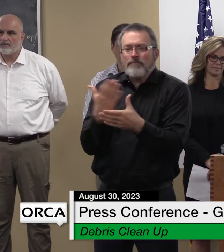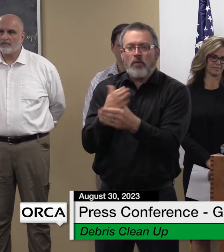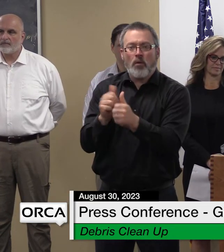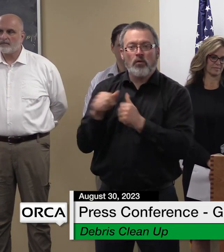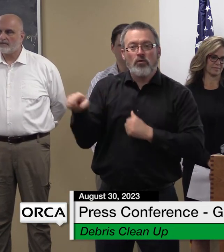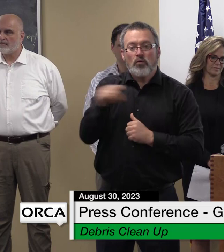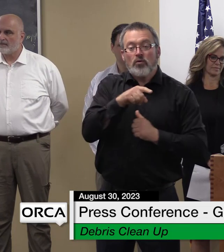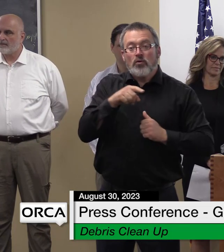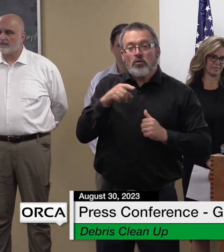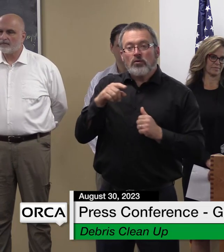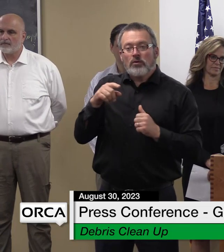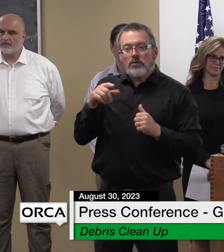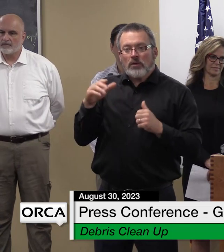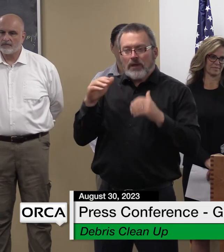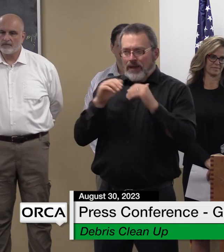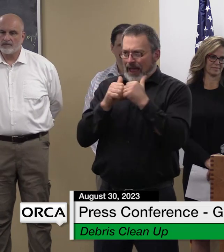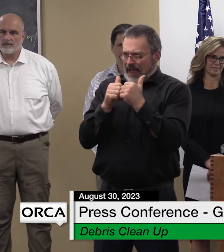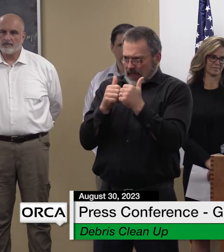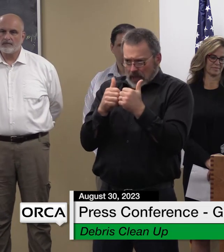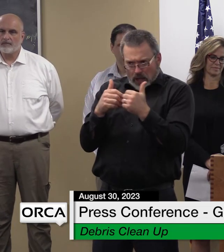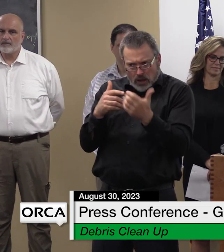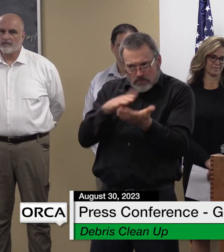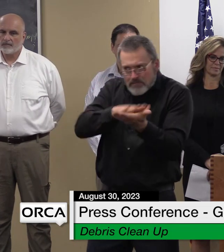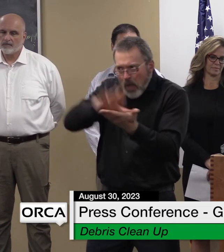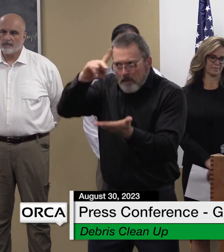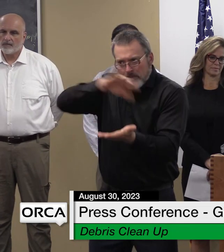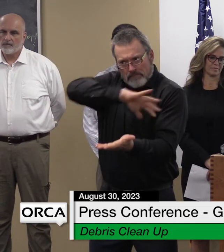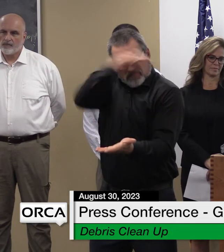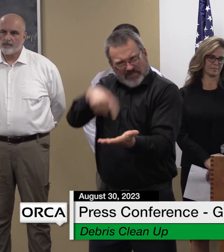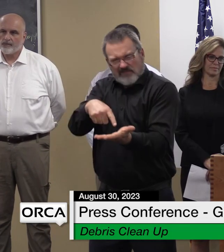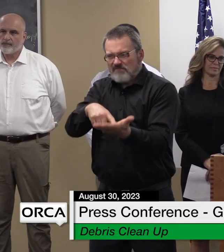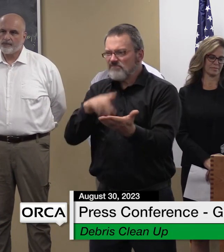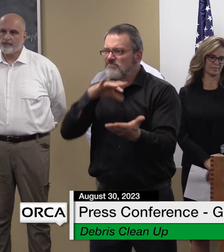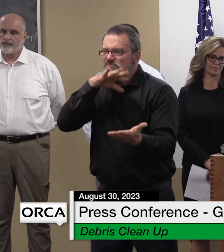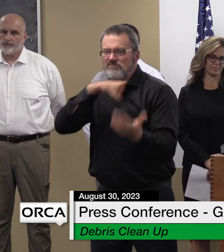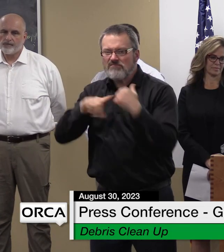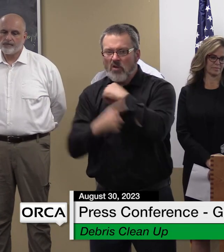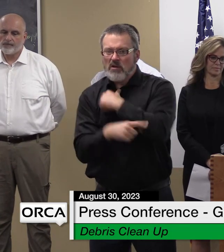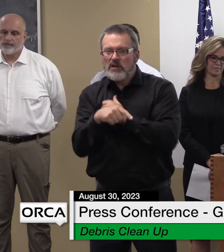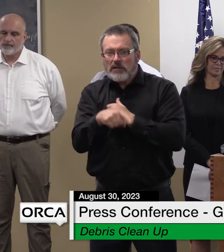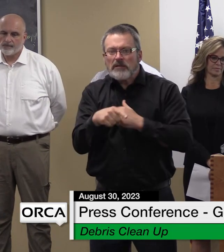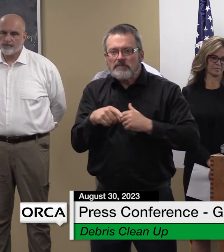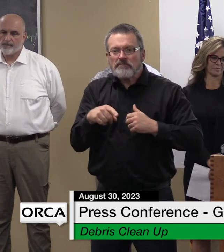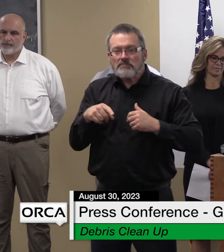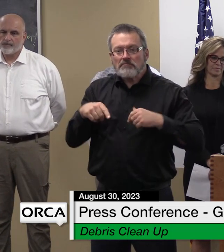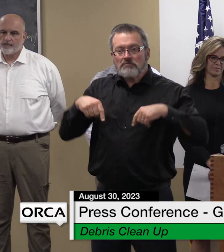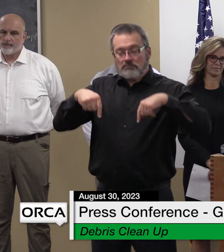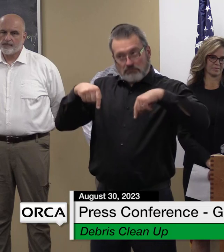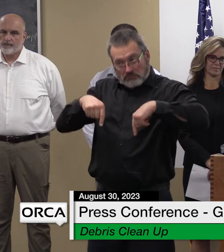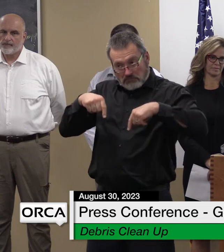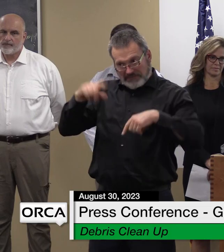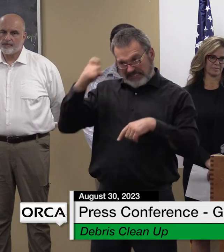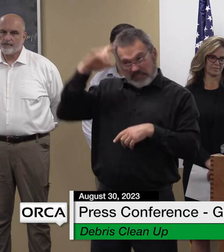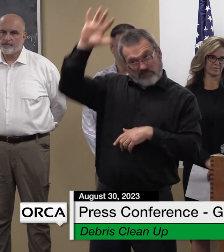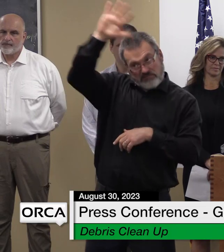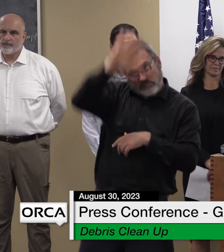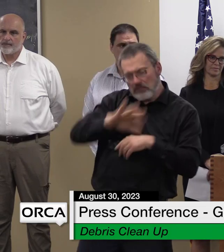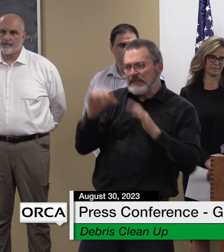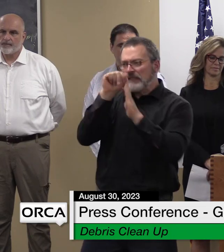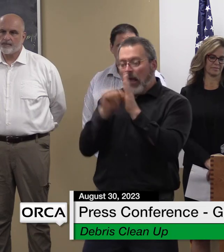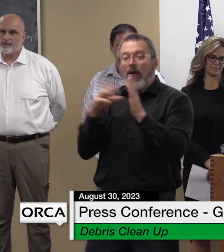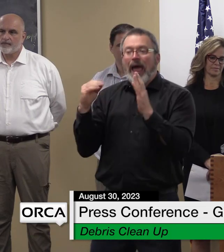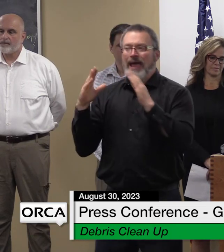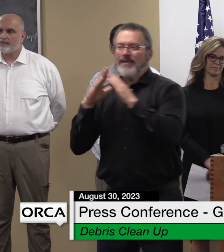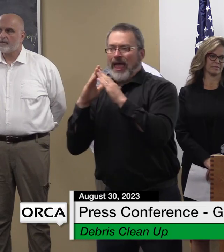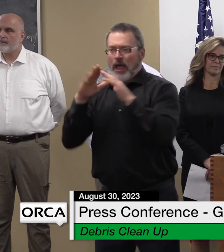on debris management. Flood debris continues to be a major focus for the state and municipalities. Cities and